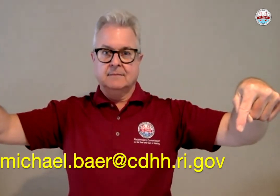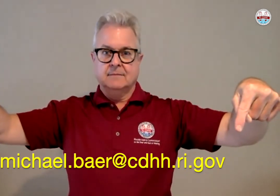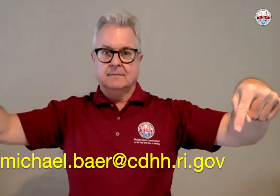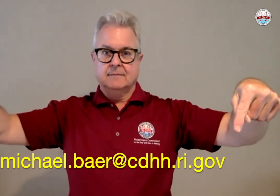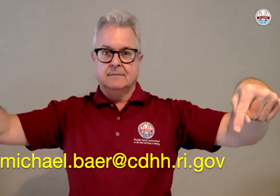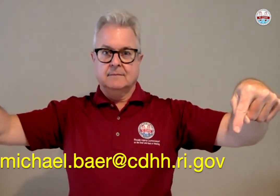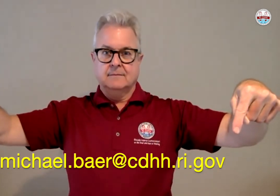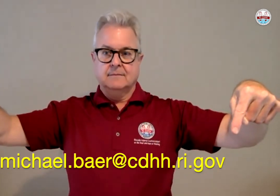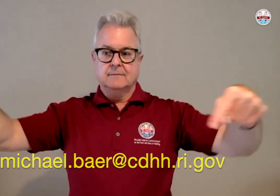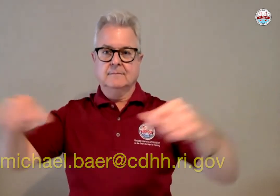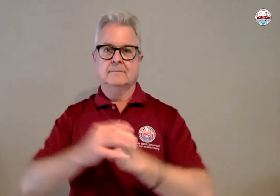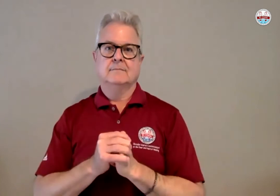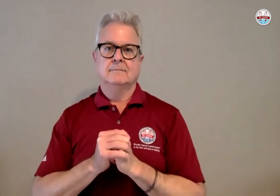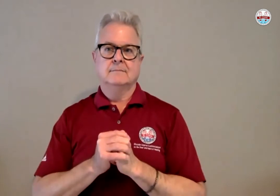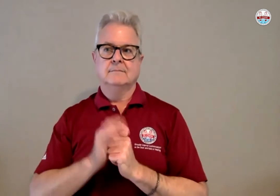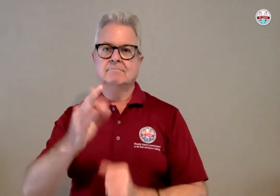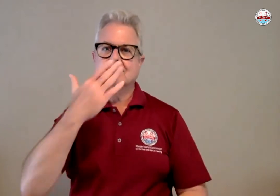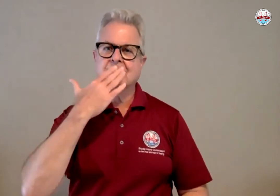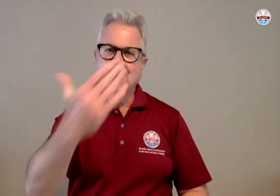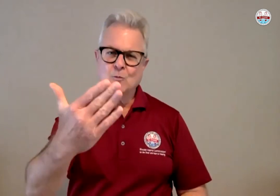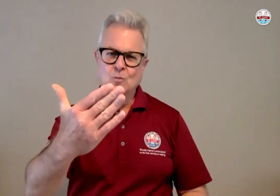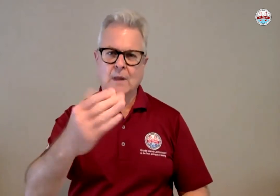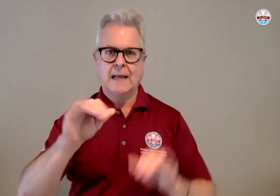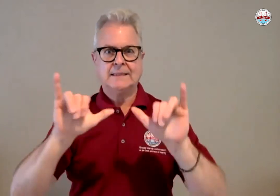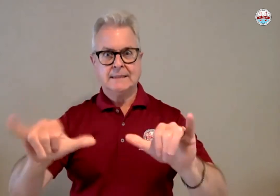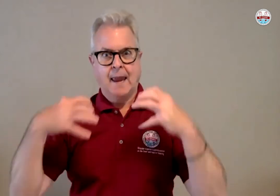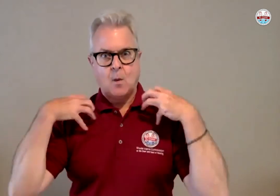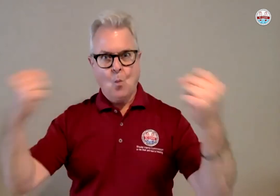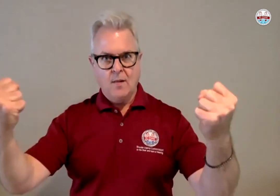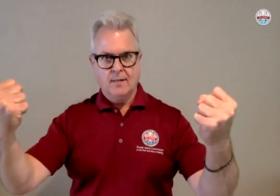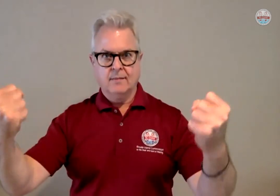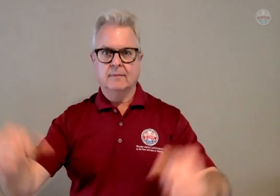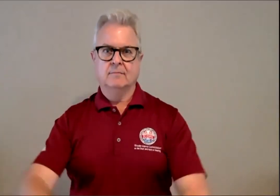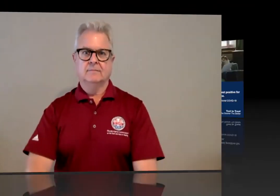Thank you. Stay healthy.